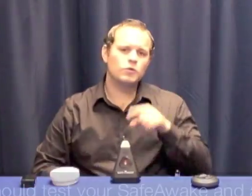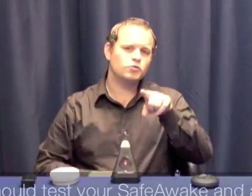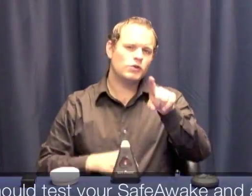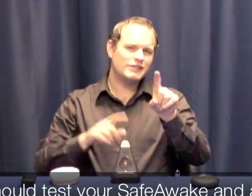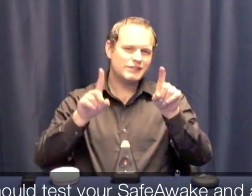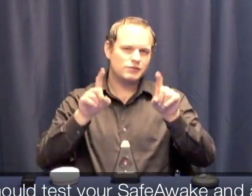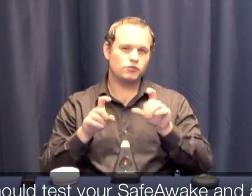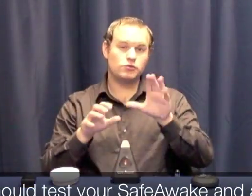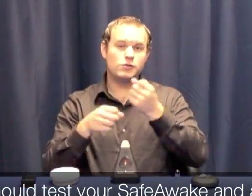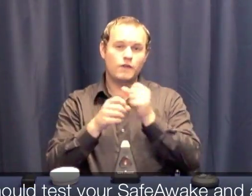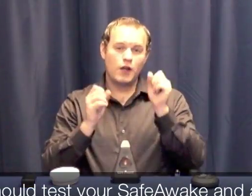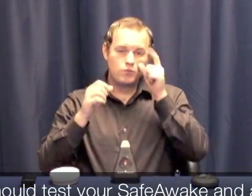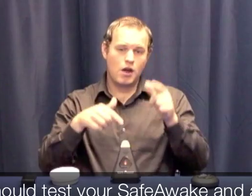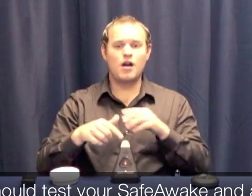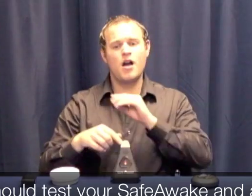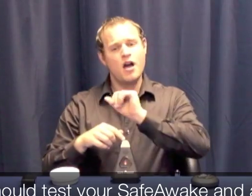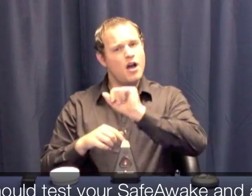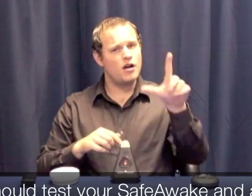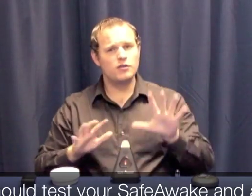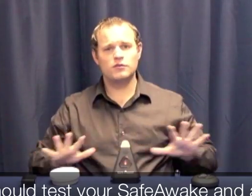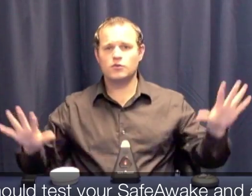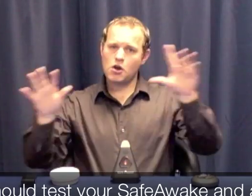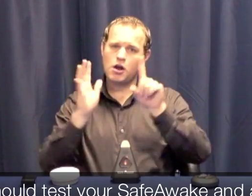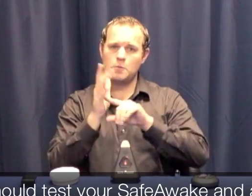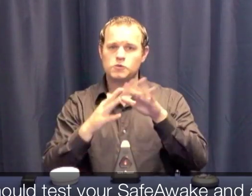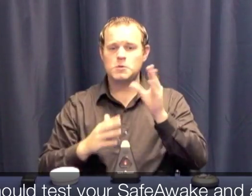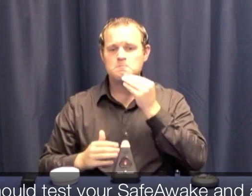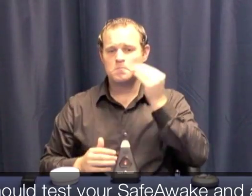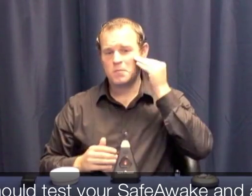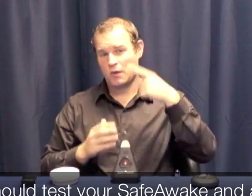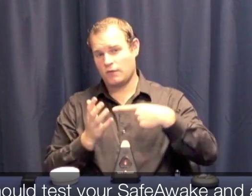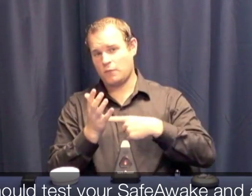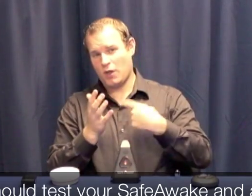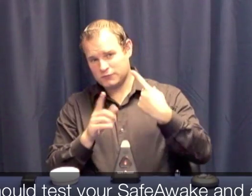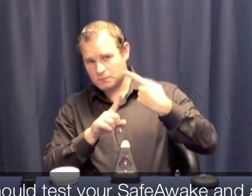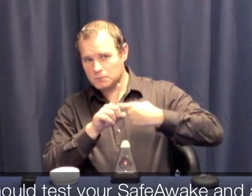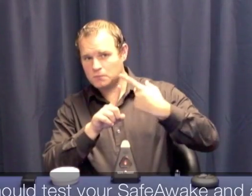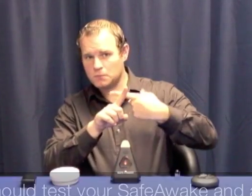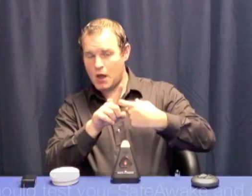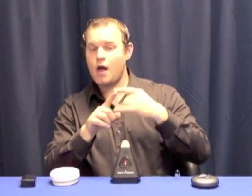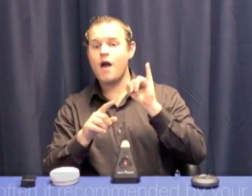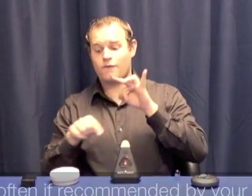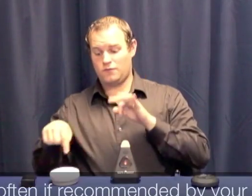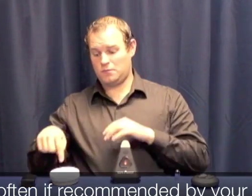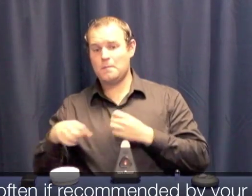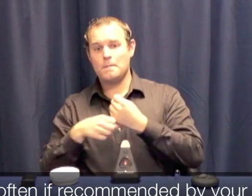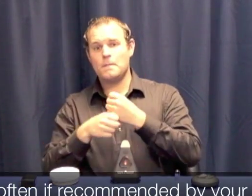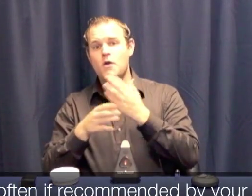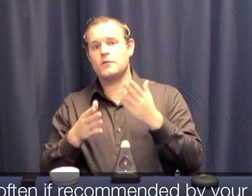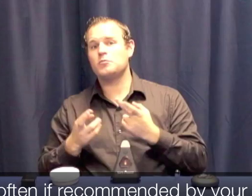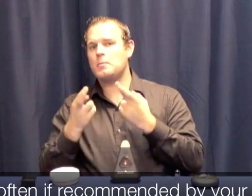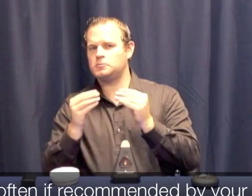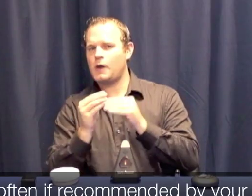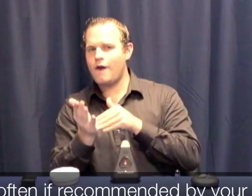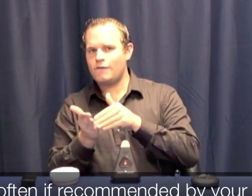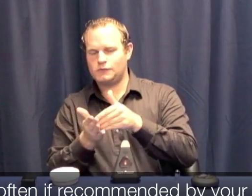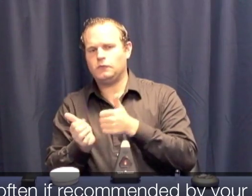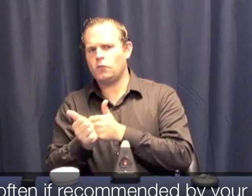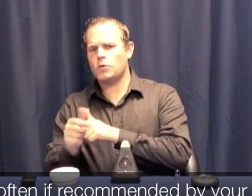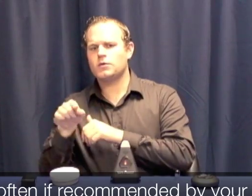You should test your SafeAwake and all your smoke alarms at least every month, or more often if recommended by